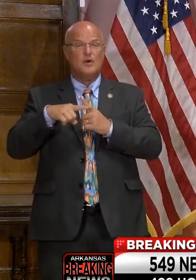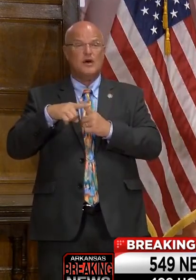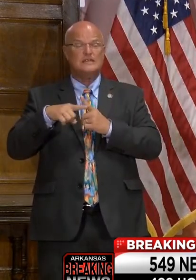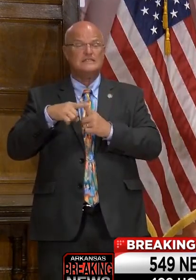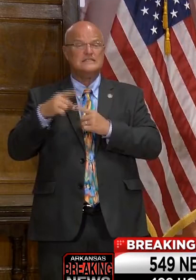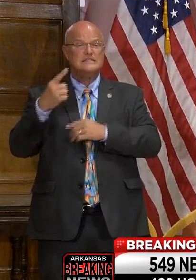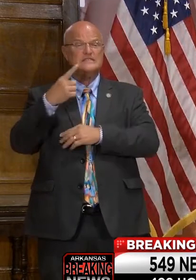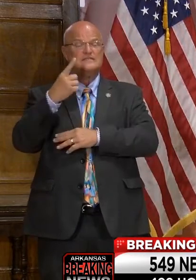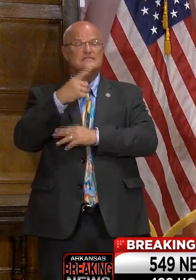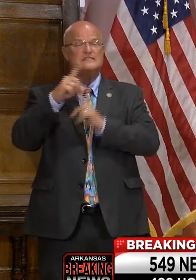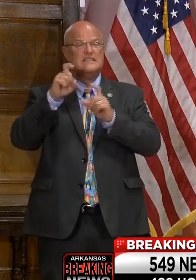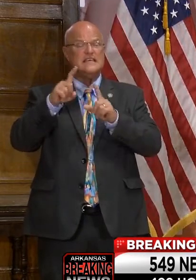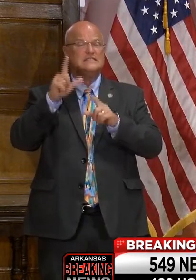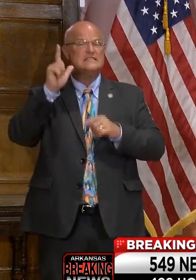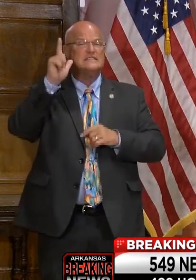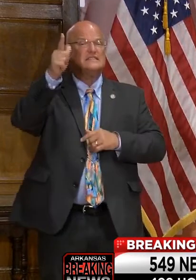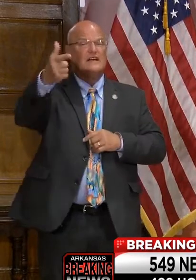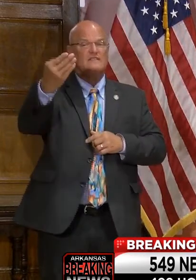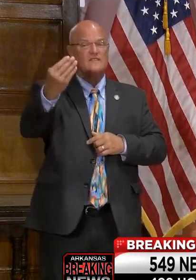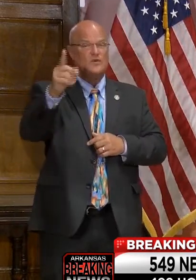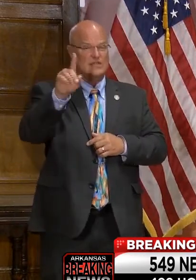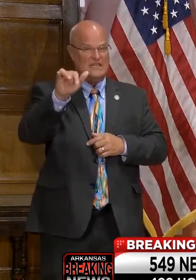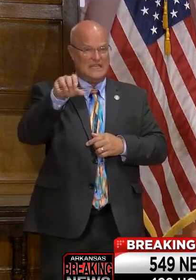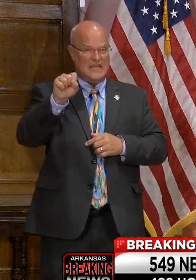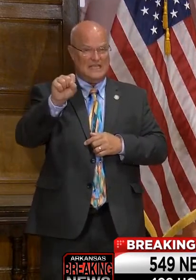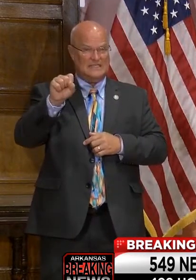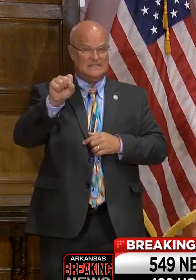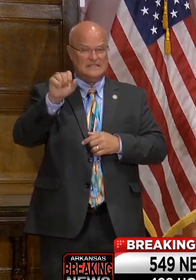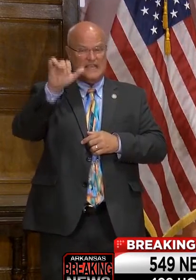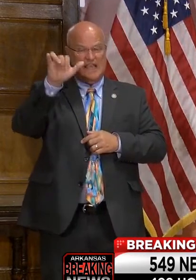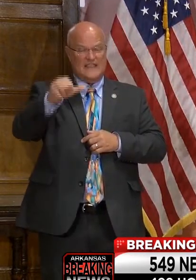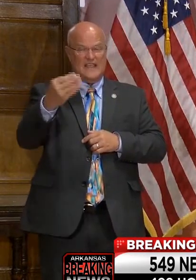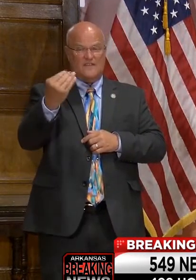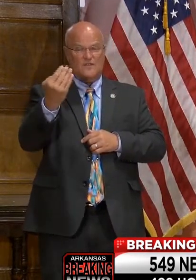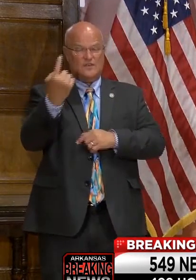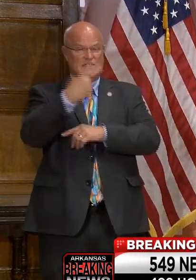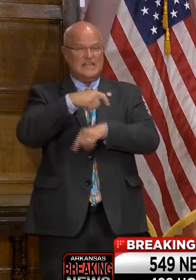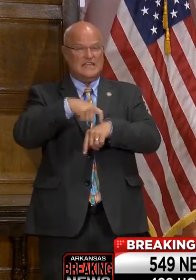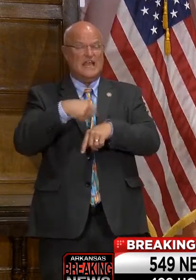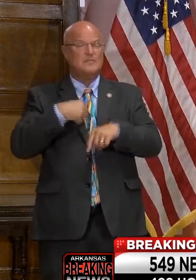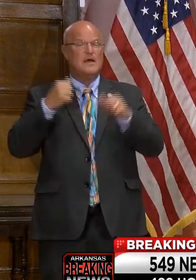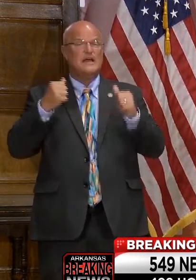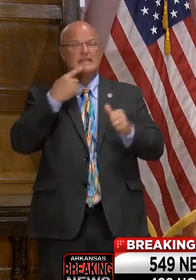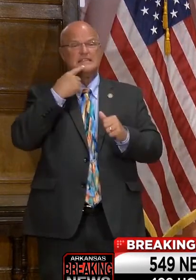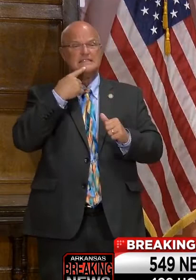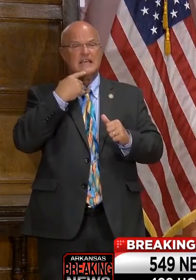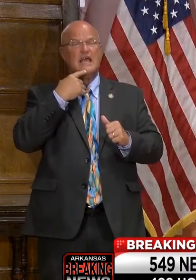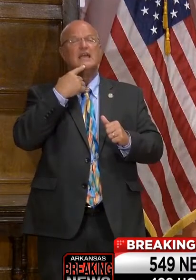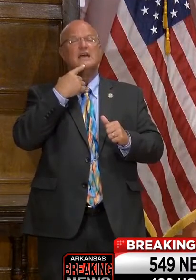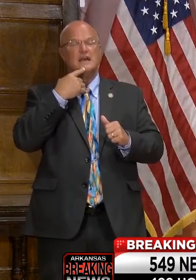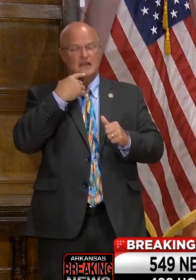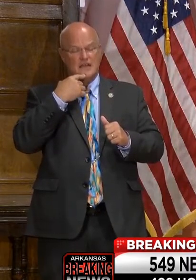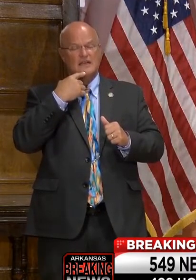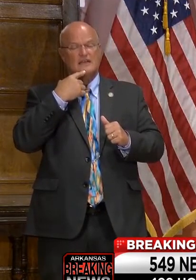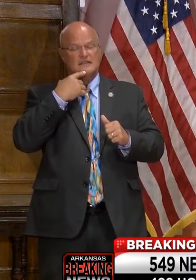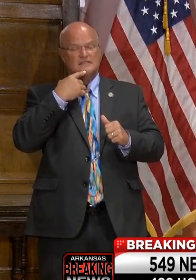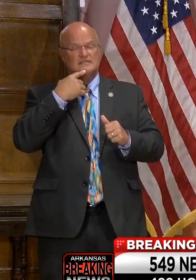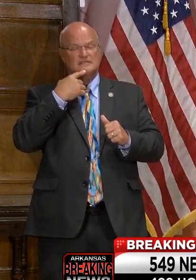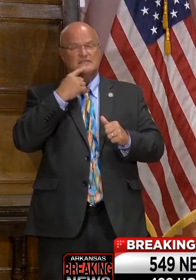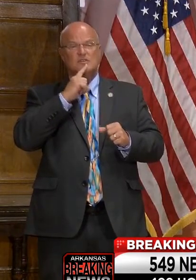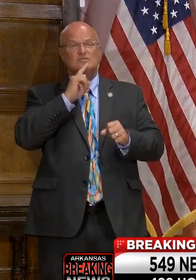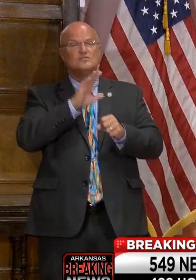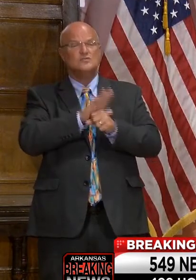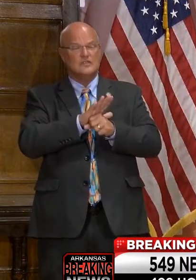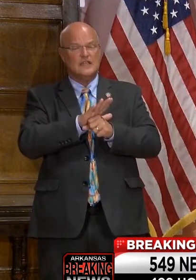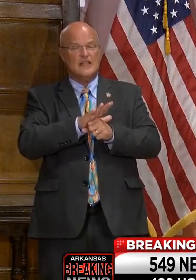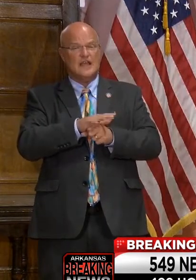to 14 days out, and it is not until that 14-day period that I can say with relative